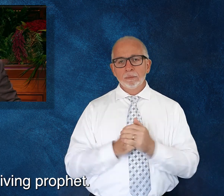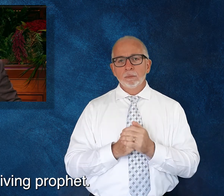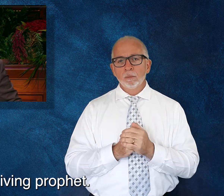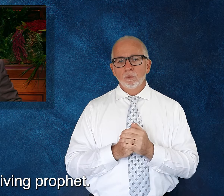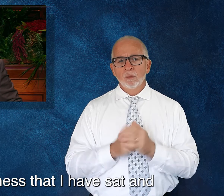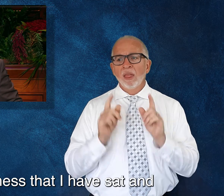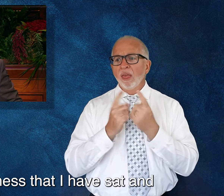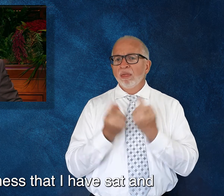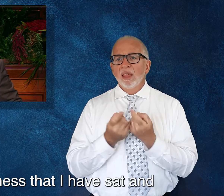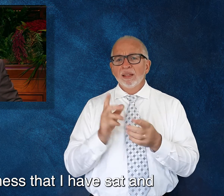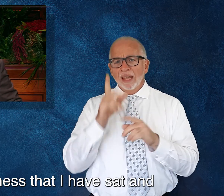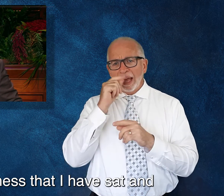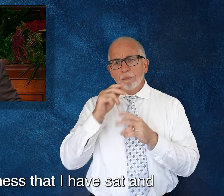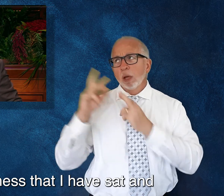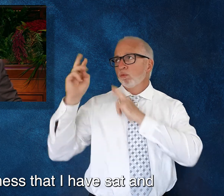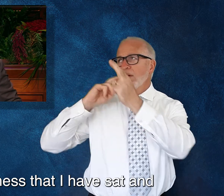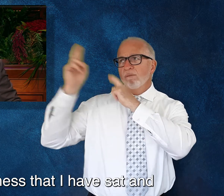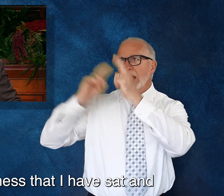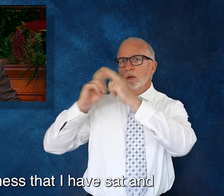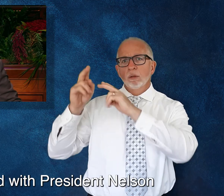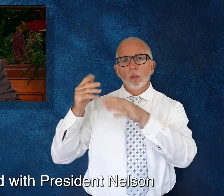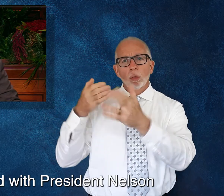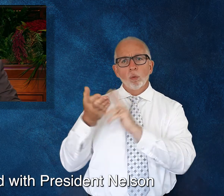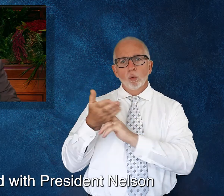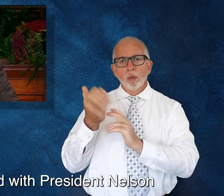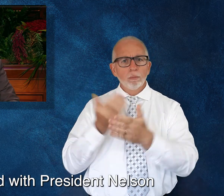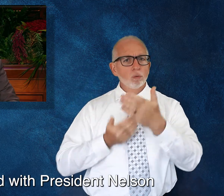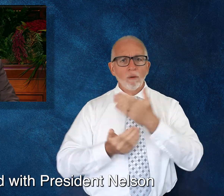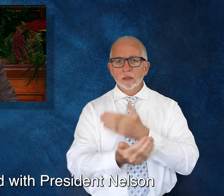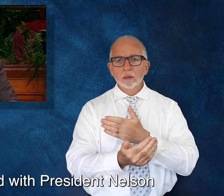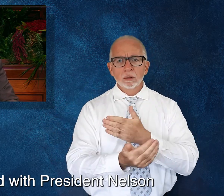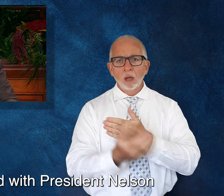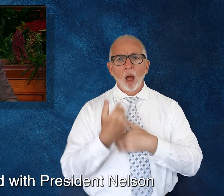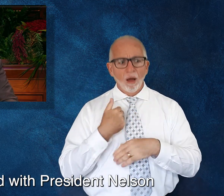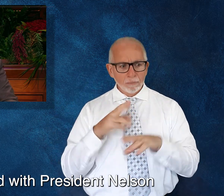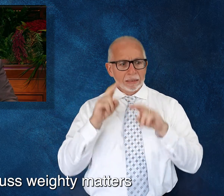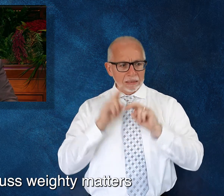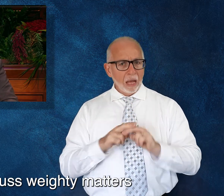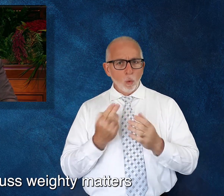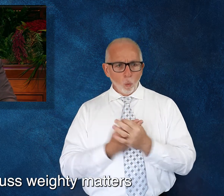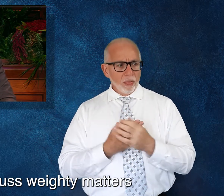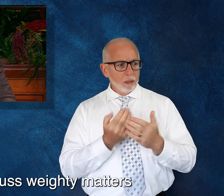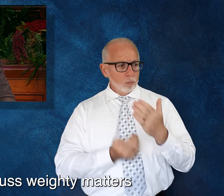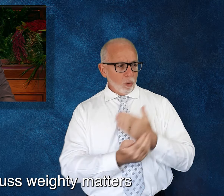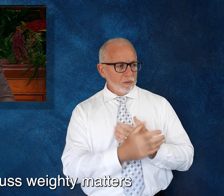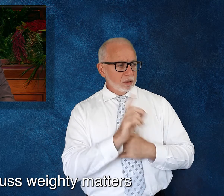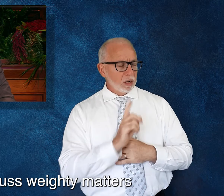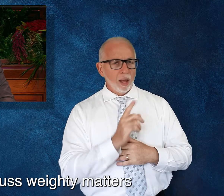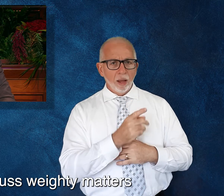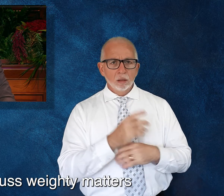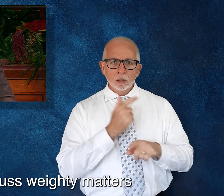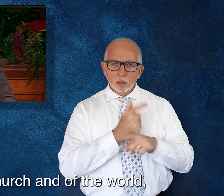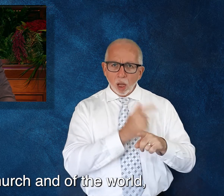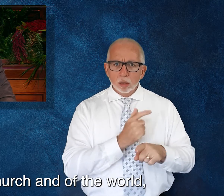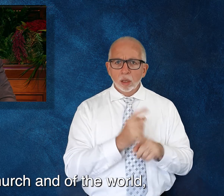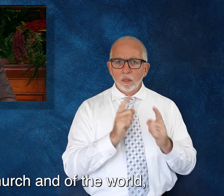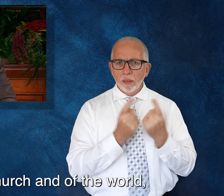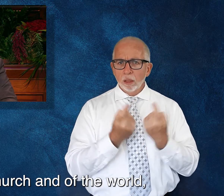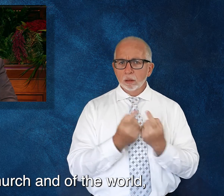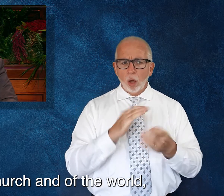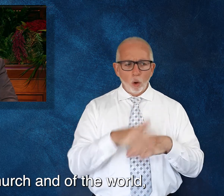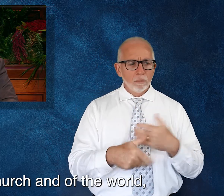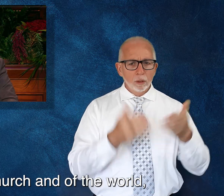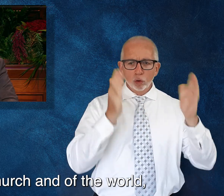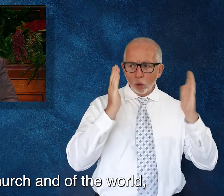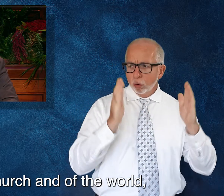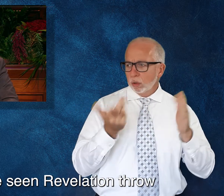prophet. I bear witness that I have sat in council with President Nelson to discuss weighty matters of the Church